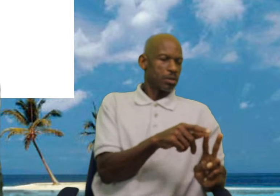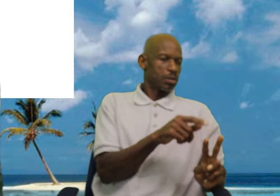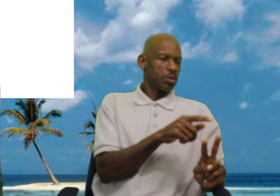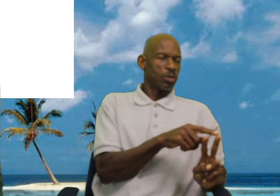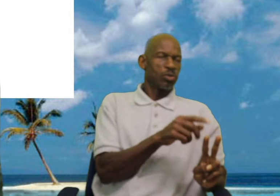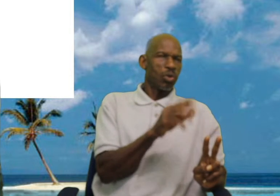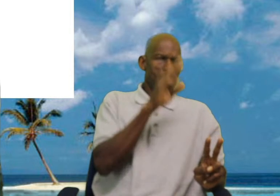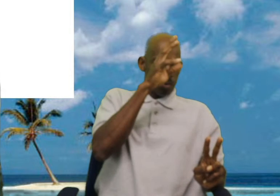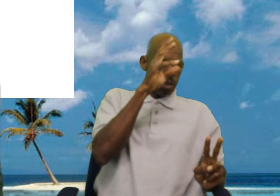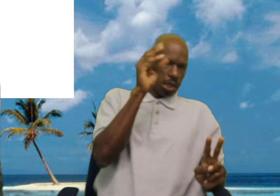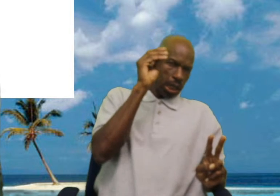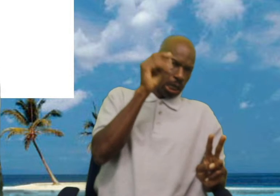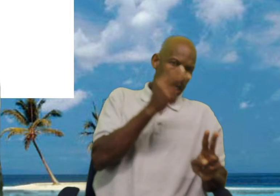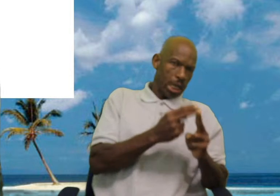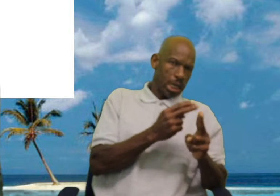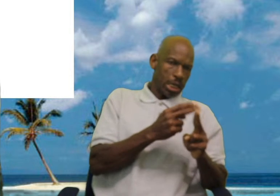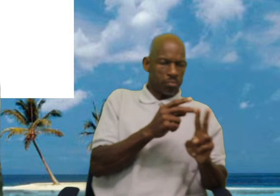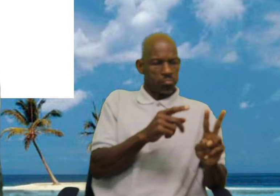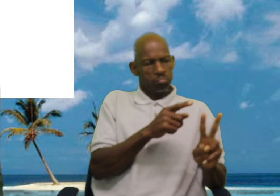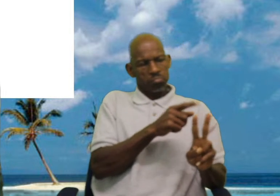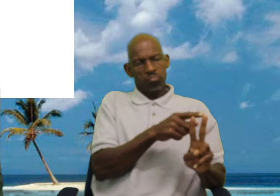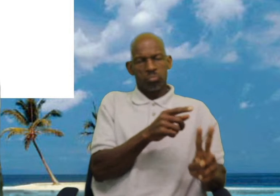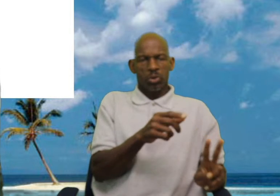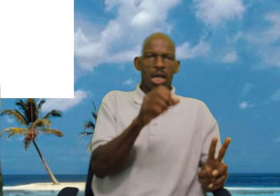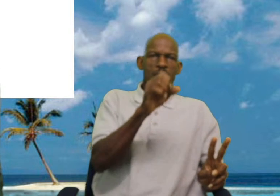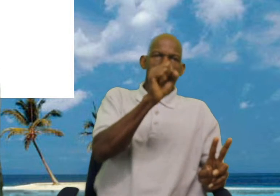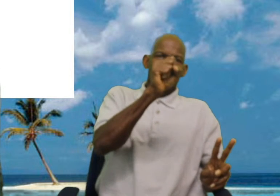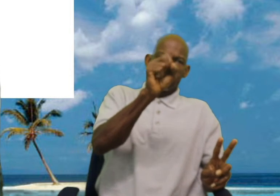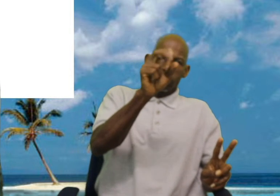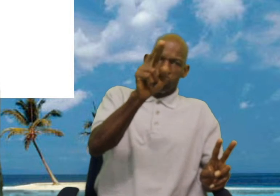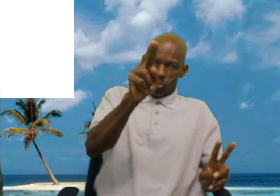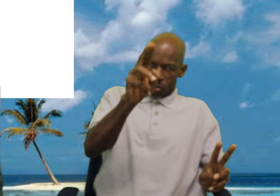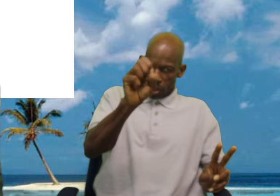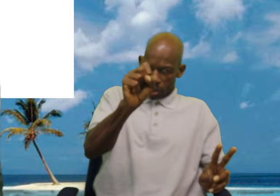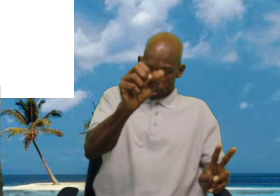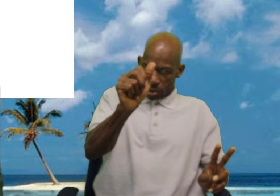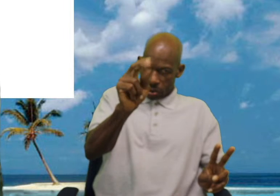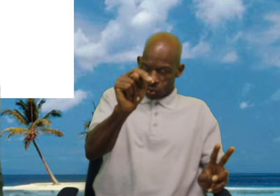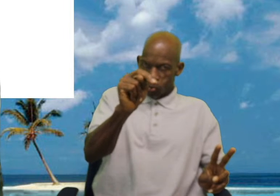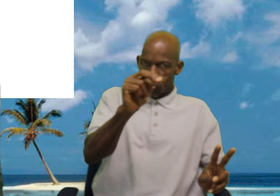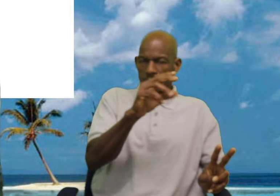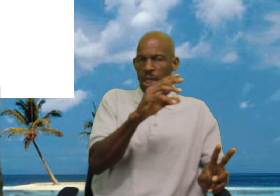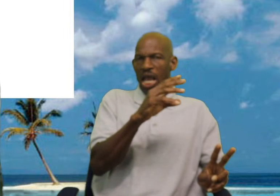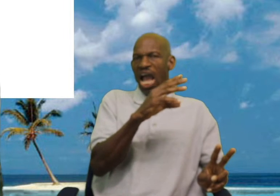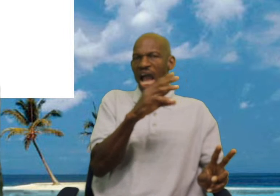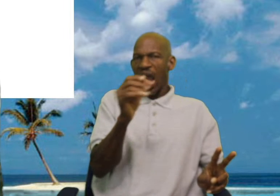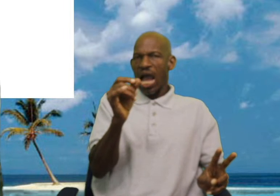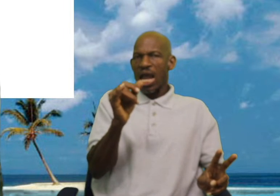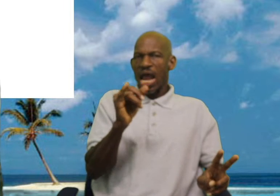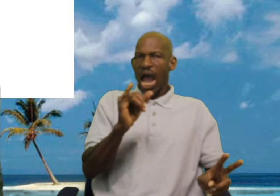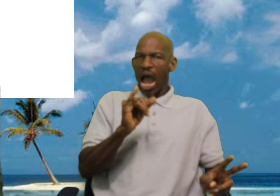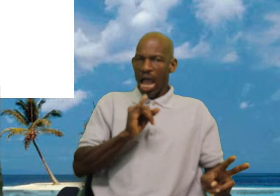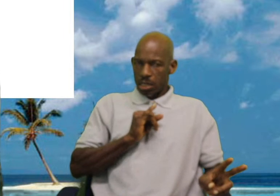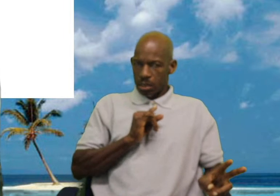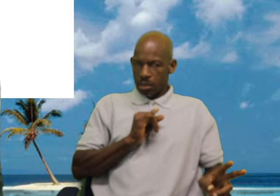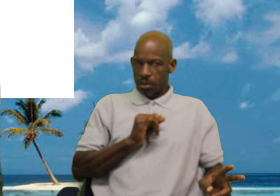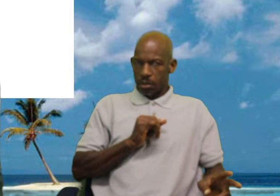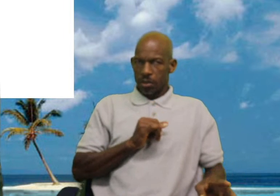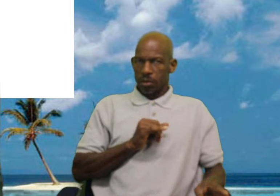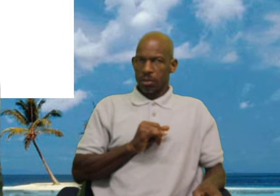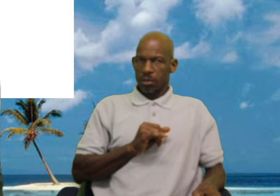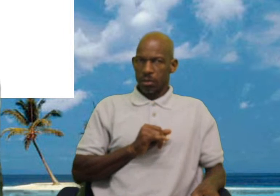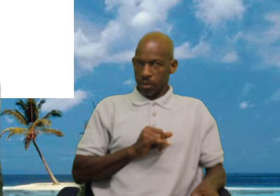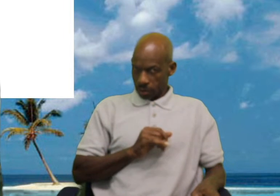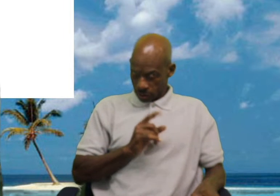Susan, I'm just making up a name, right? Susan and I. Remember,